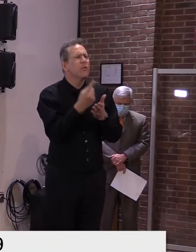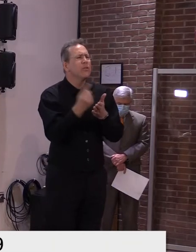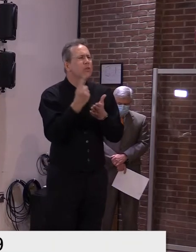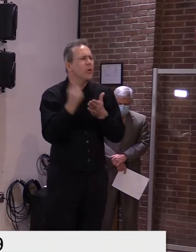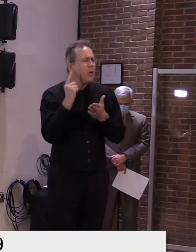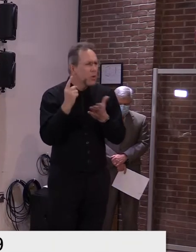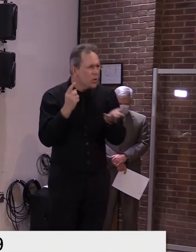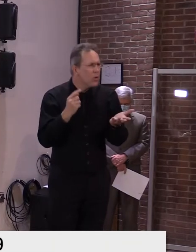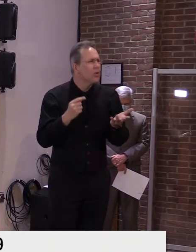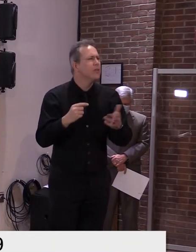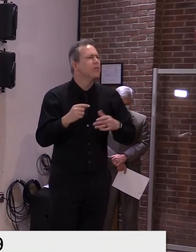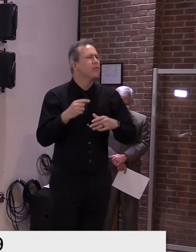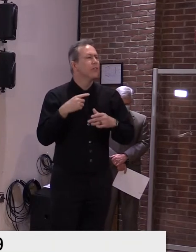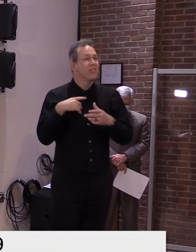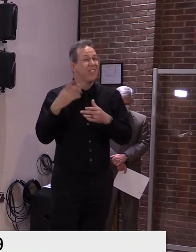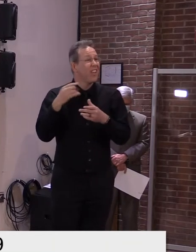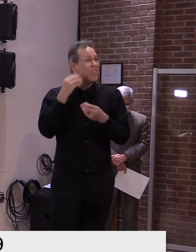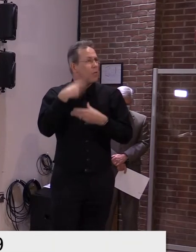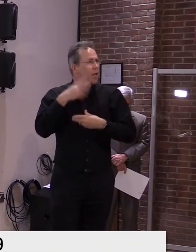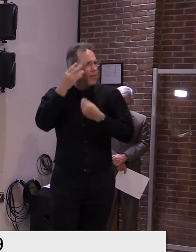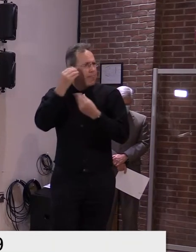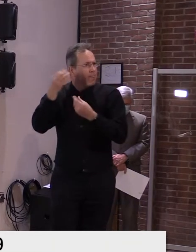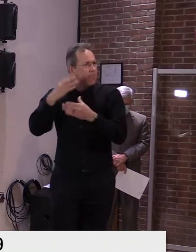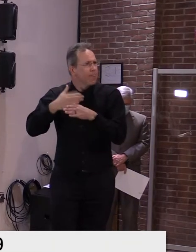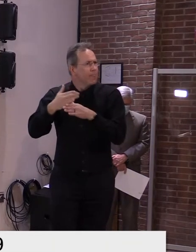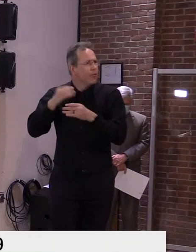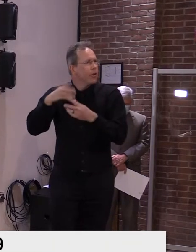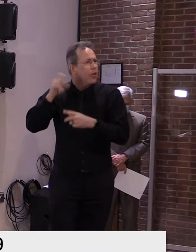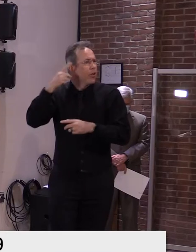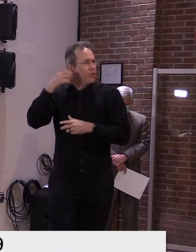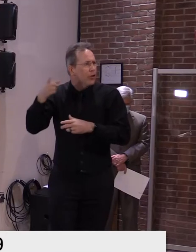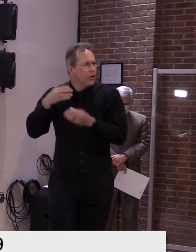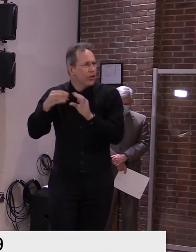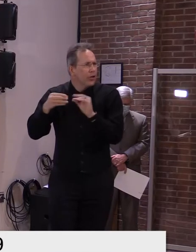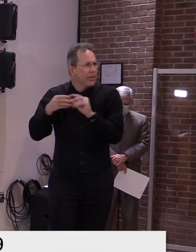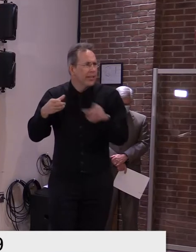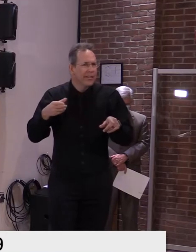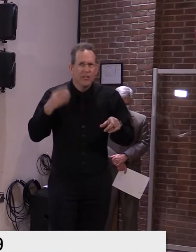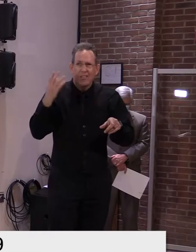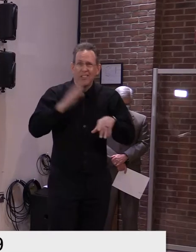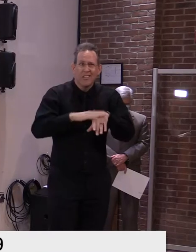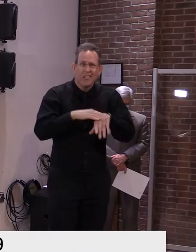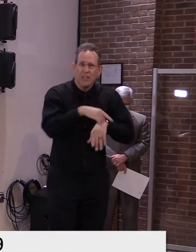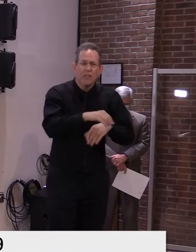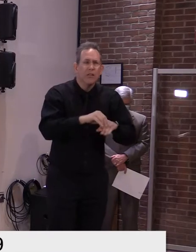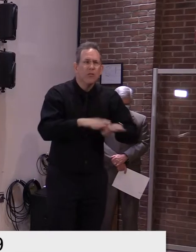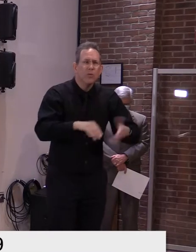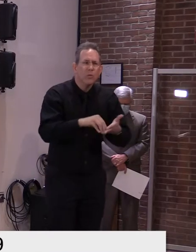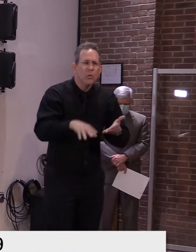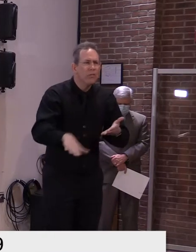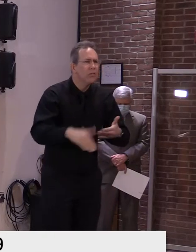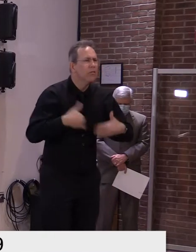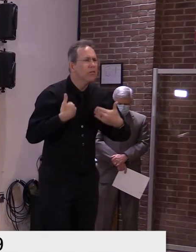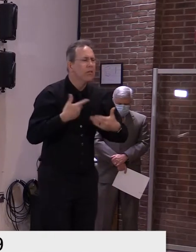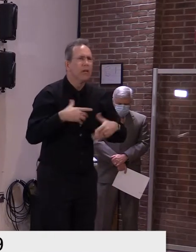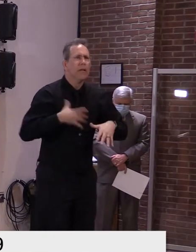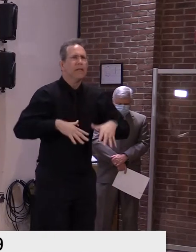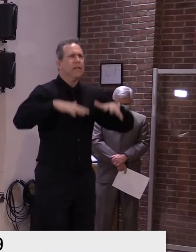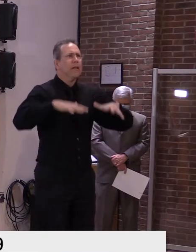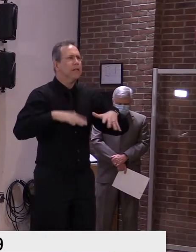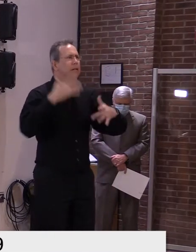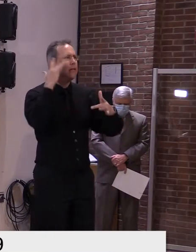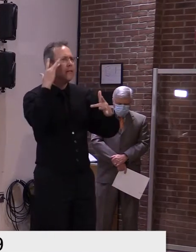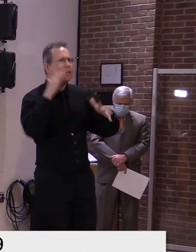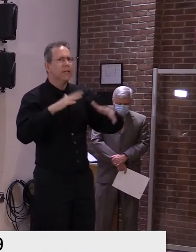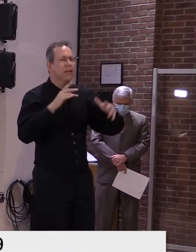Project, where young people reported increased levels of anxiety, loneliness, and sleeplessness this year, a sense of feeling overwhelmed and growing